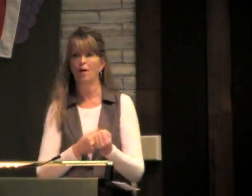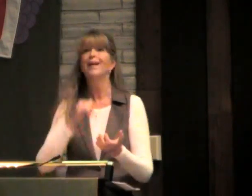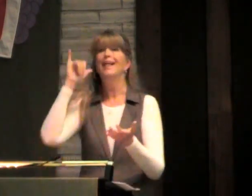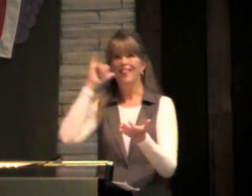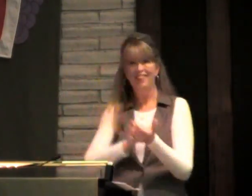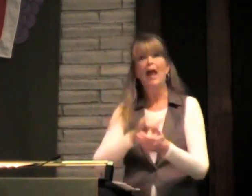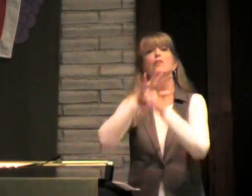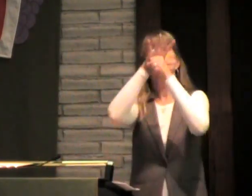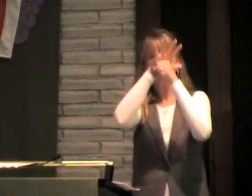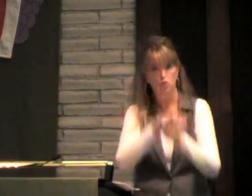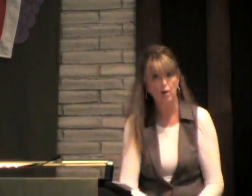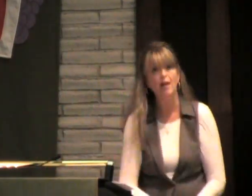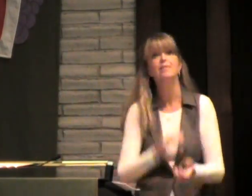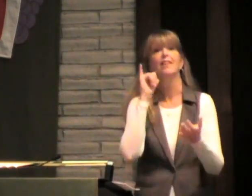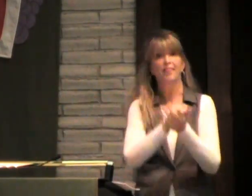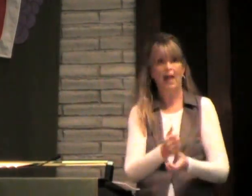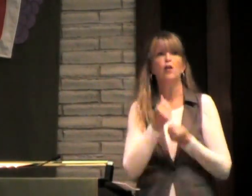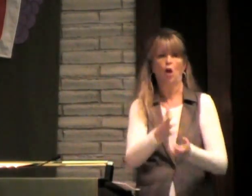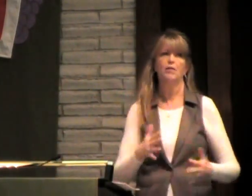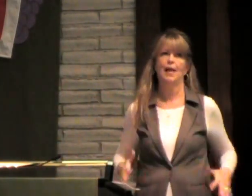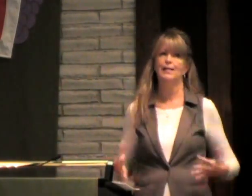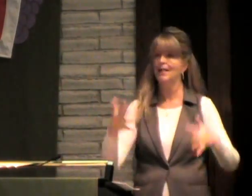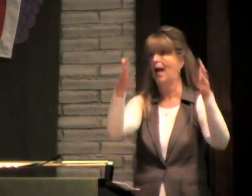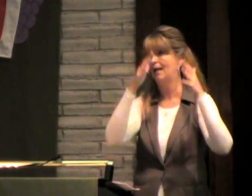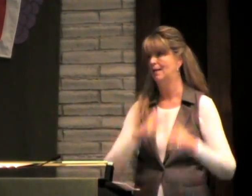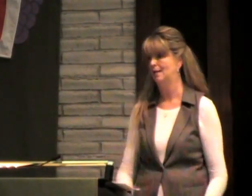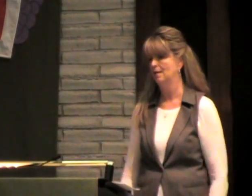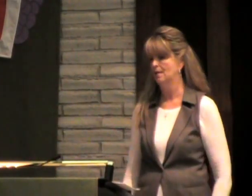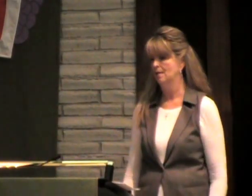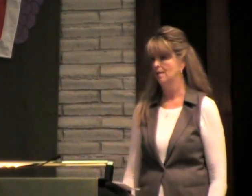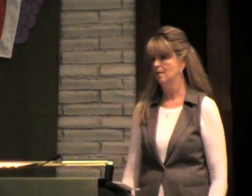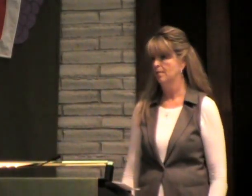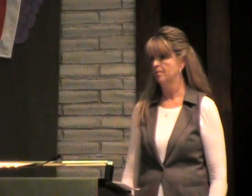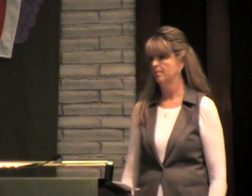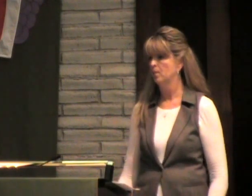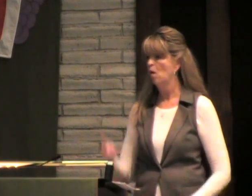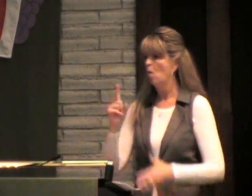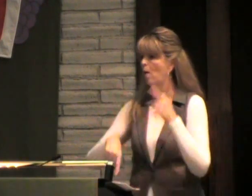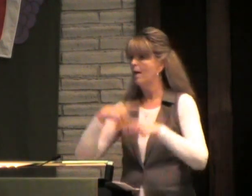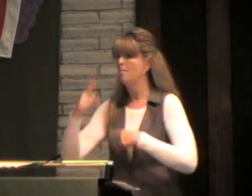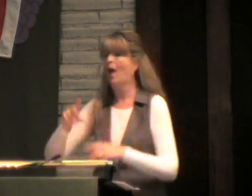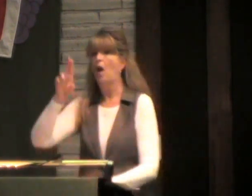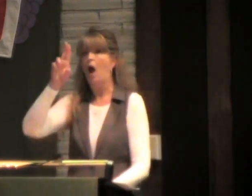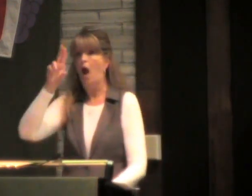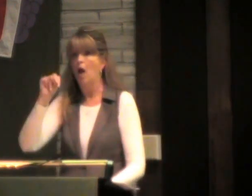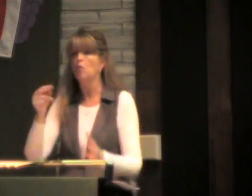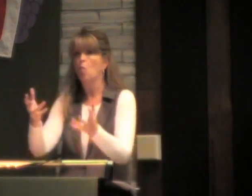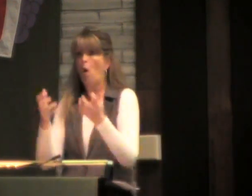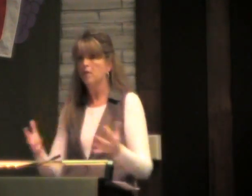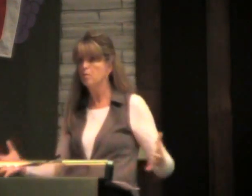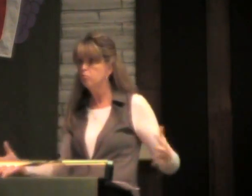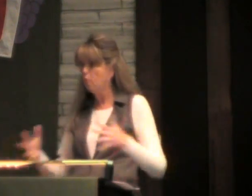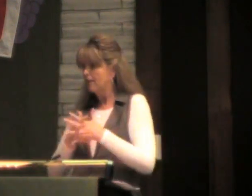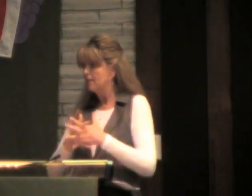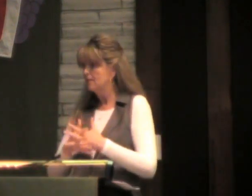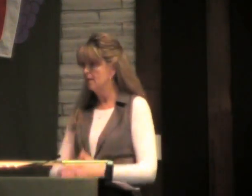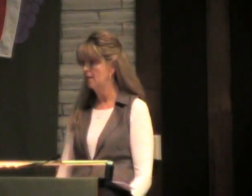not provide child support. That is a high stress situation that leads to anxiety. What about